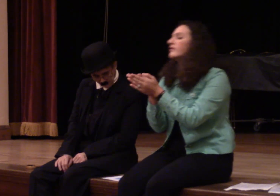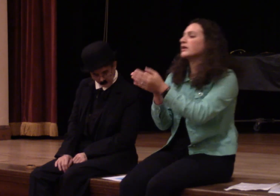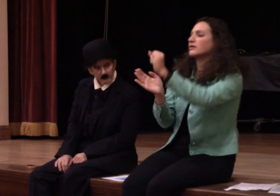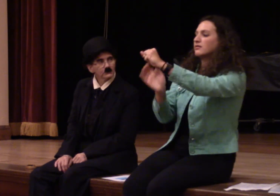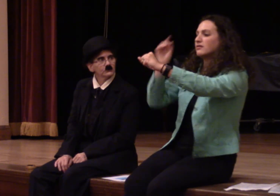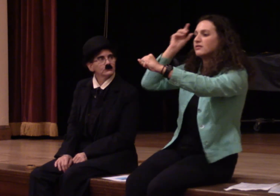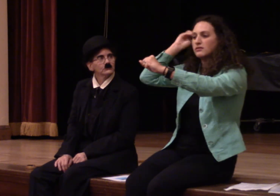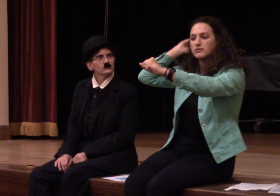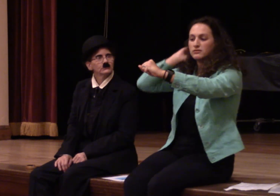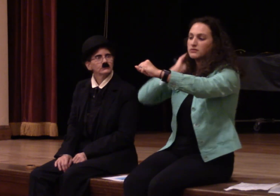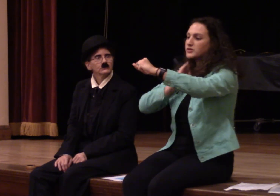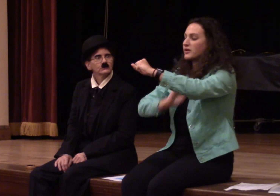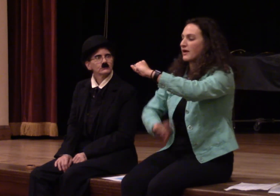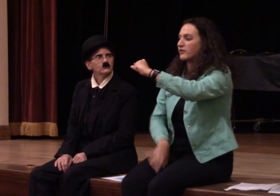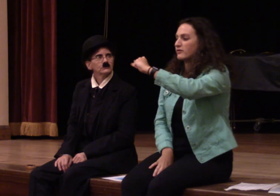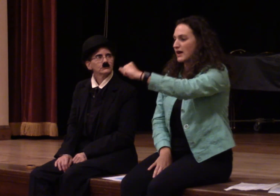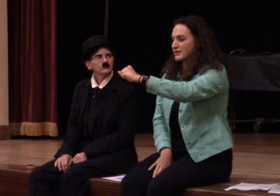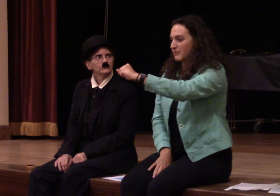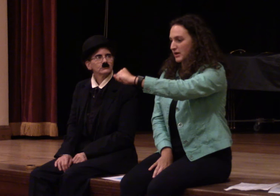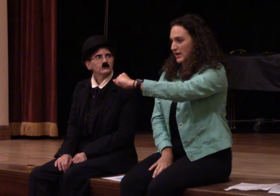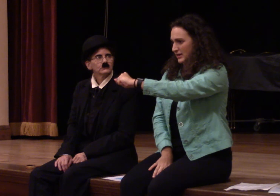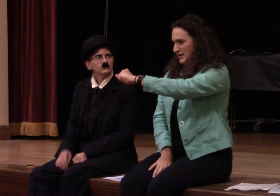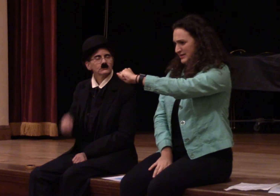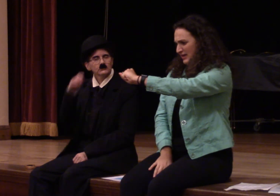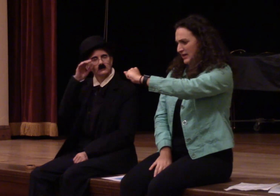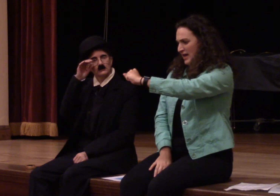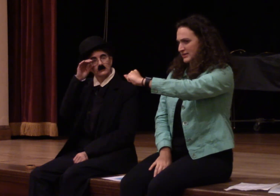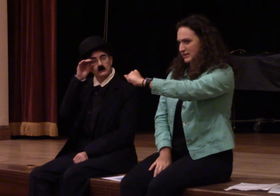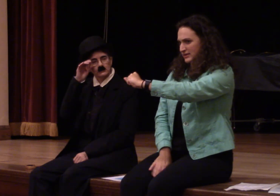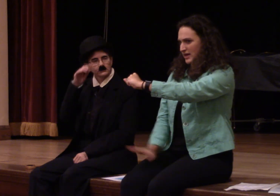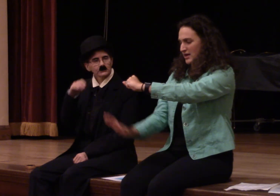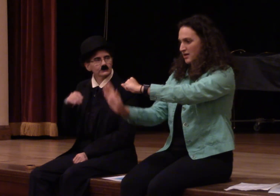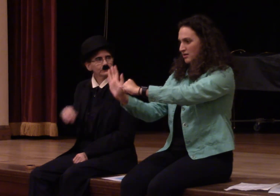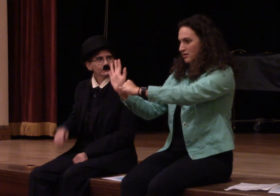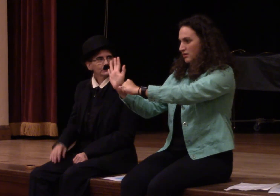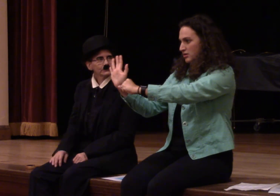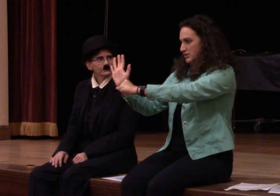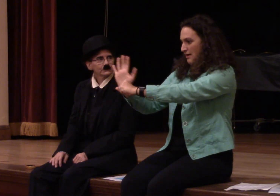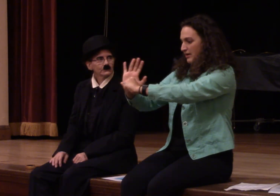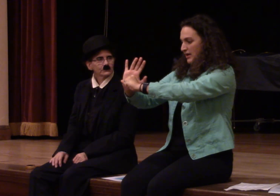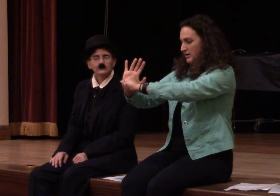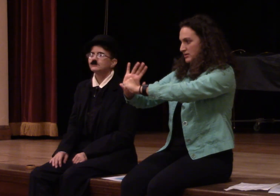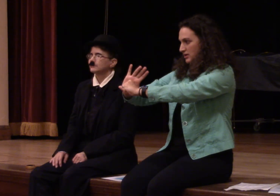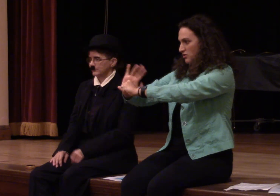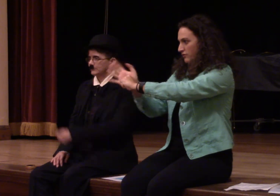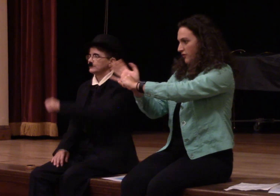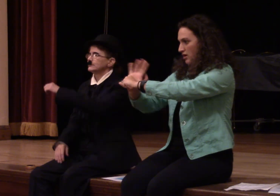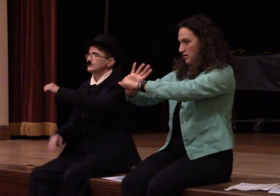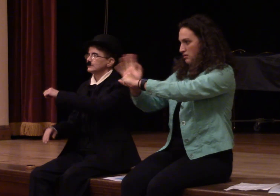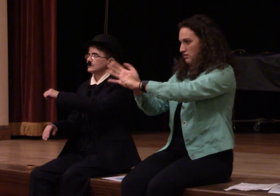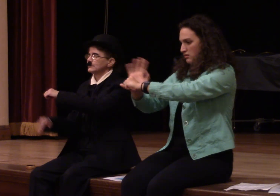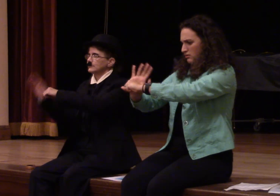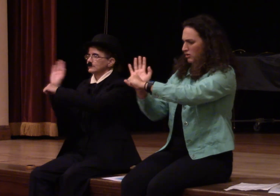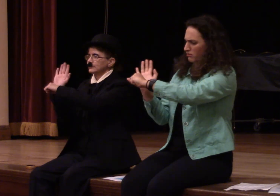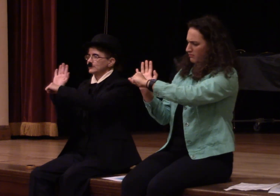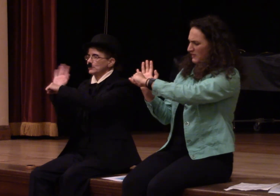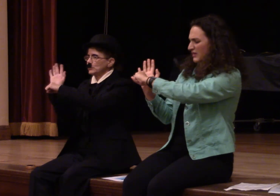Movie. You're going to have your non-dominant hand as like an S on the side. Your dominant hand is going to go in front. Or